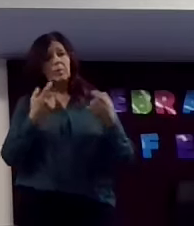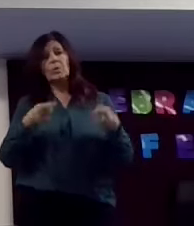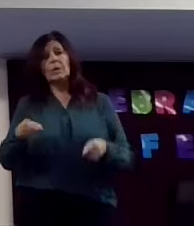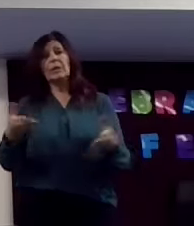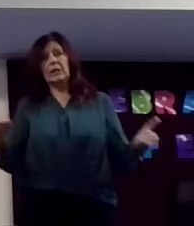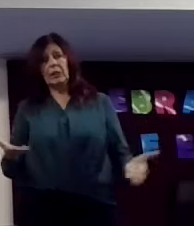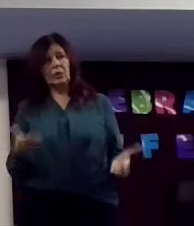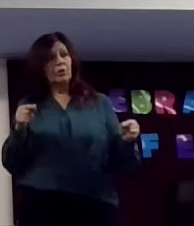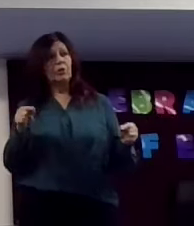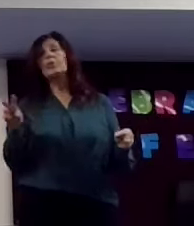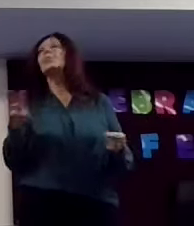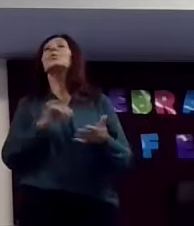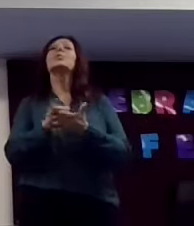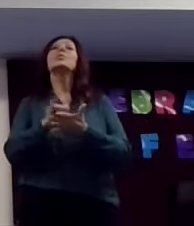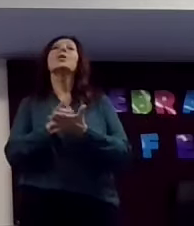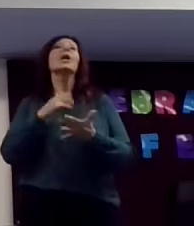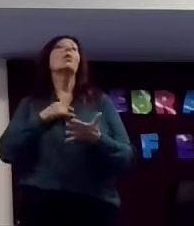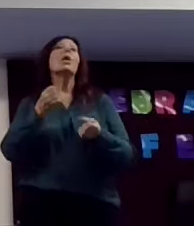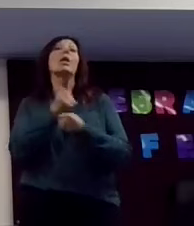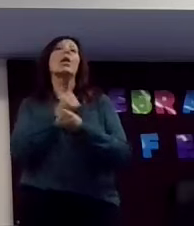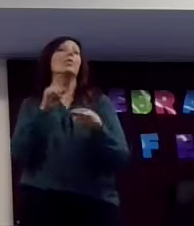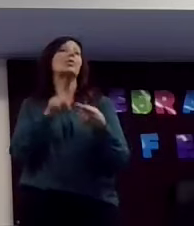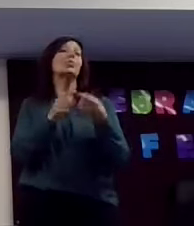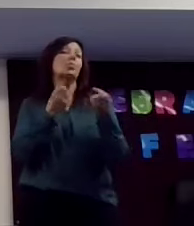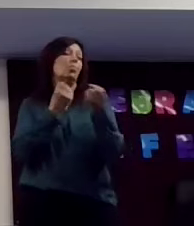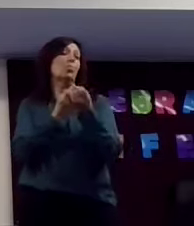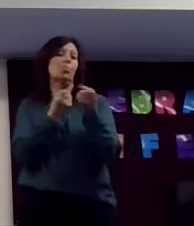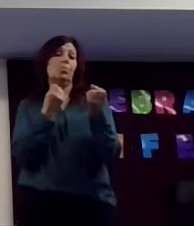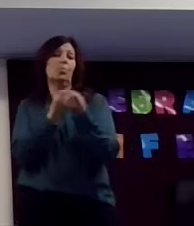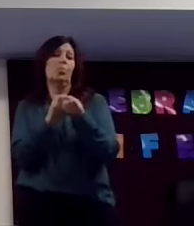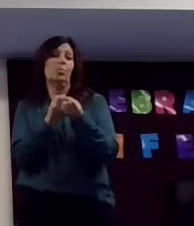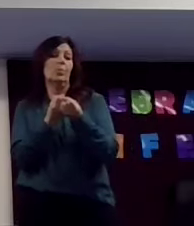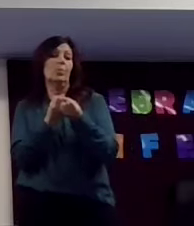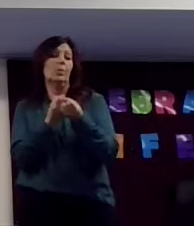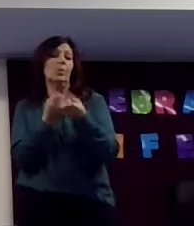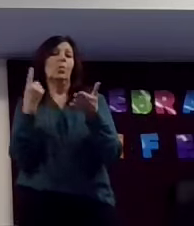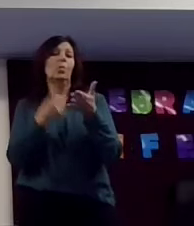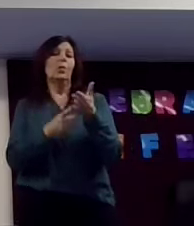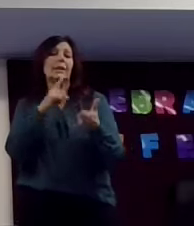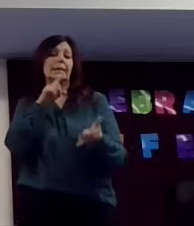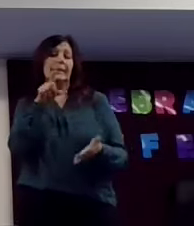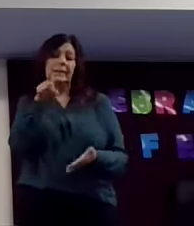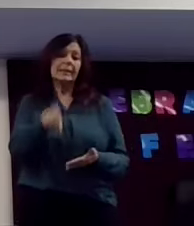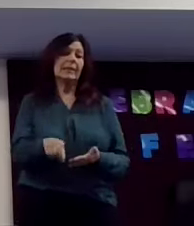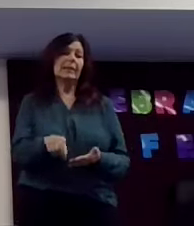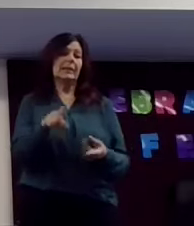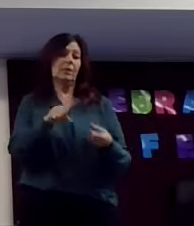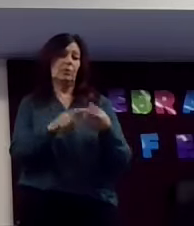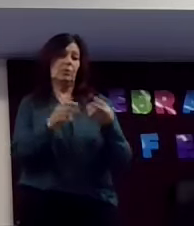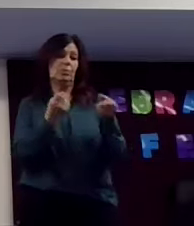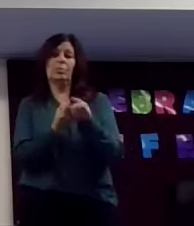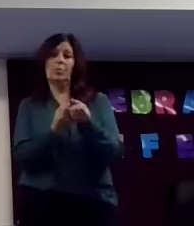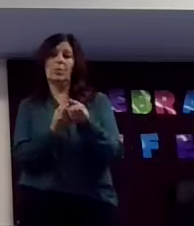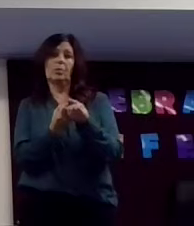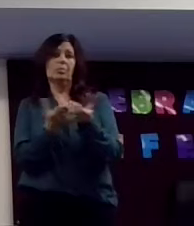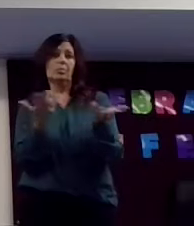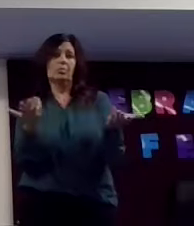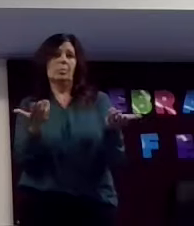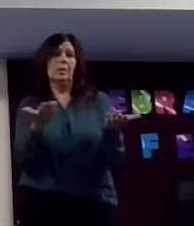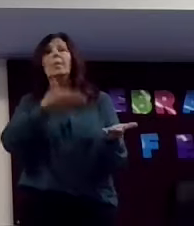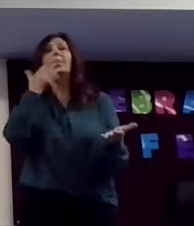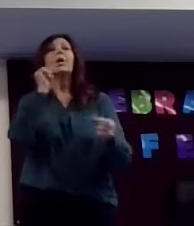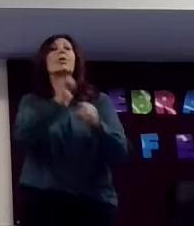here in this building and in Western New York. I would love to promote what is needed to promote